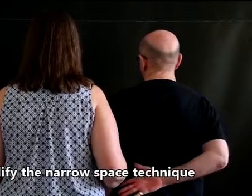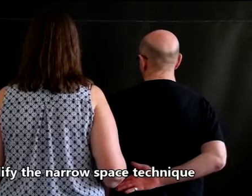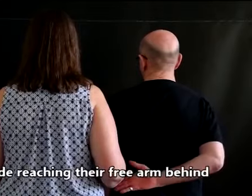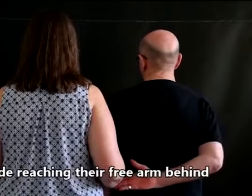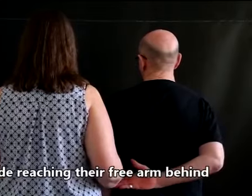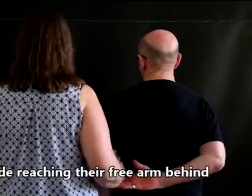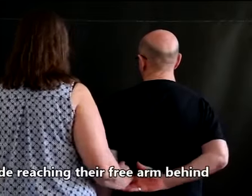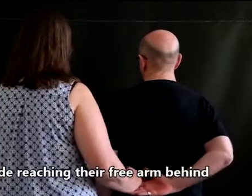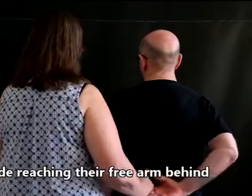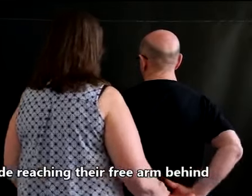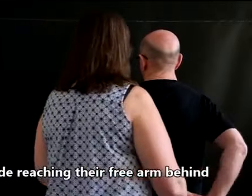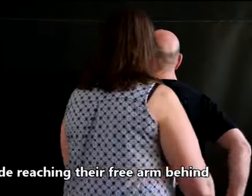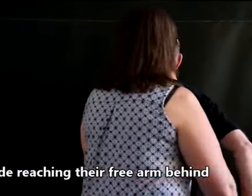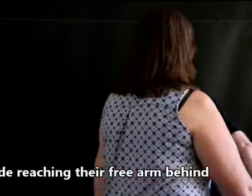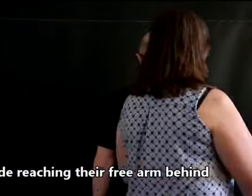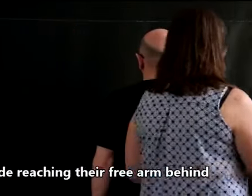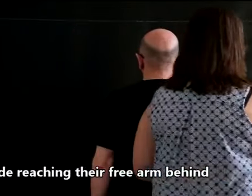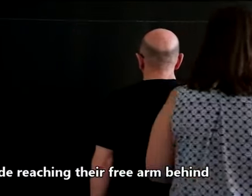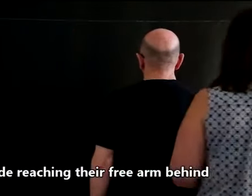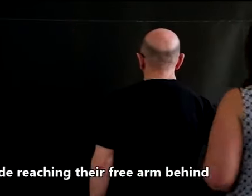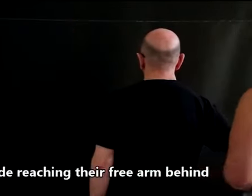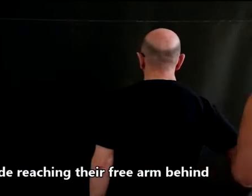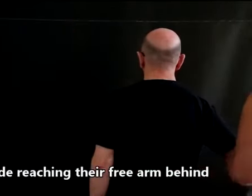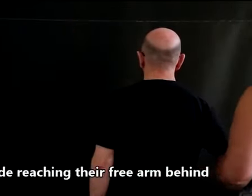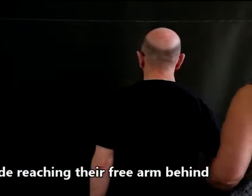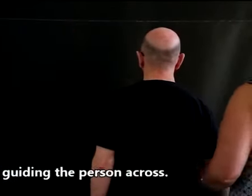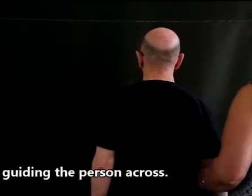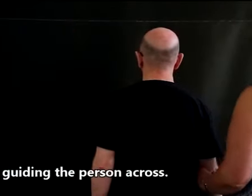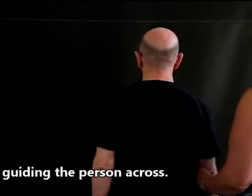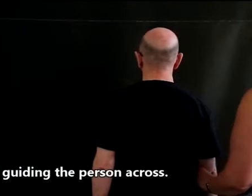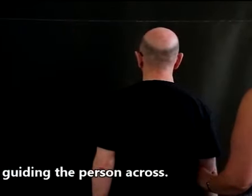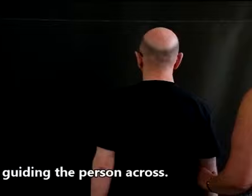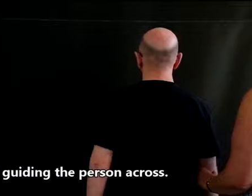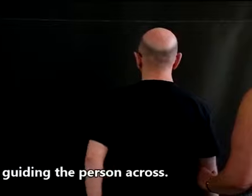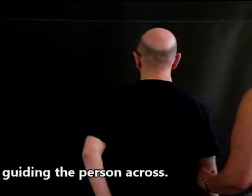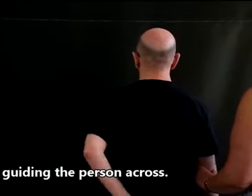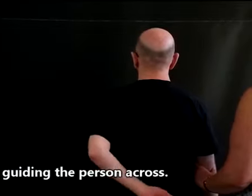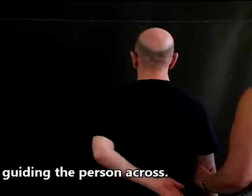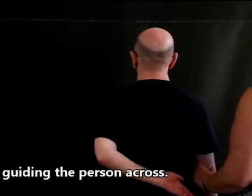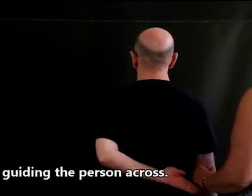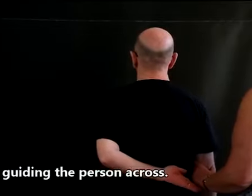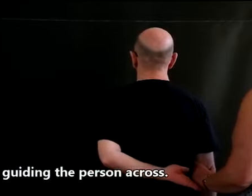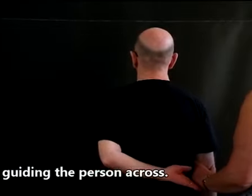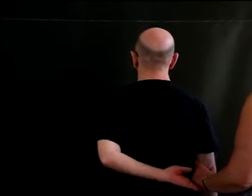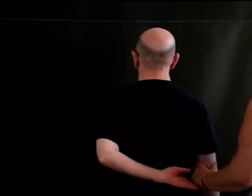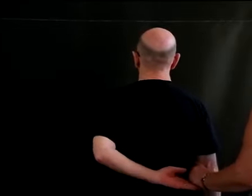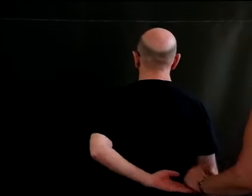technique by the guide reaching their free arm behind and guiding the person across.